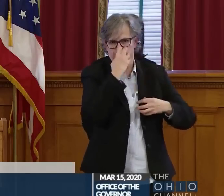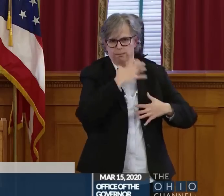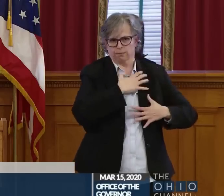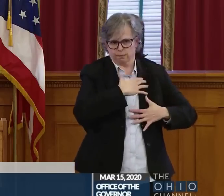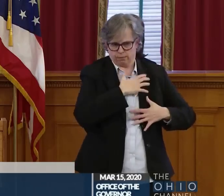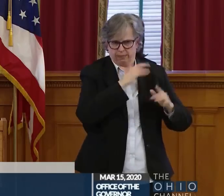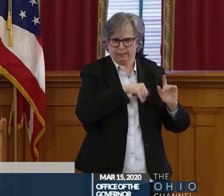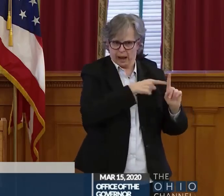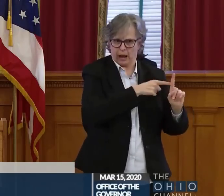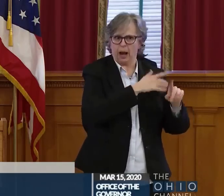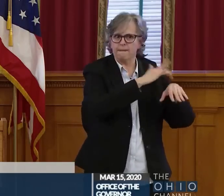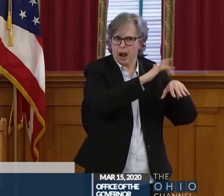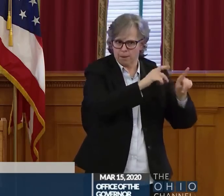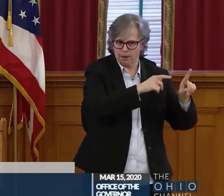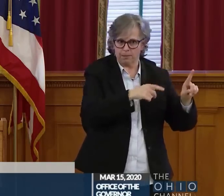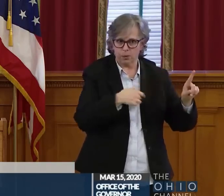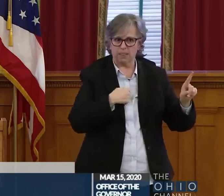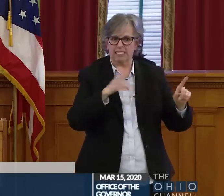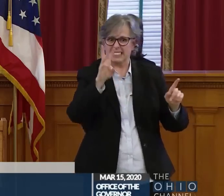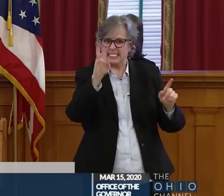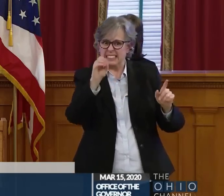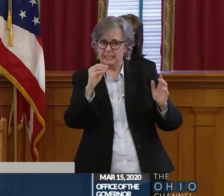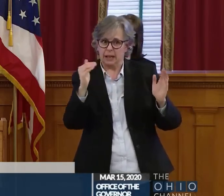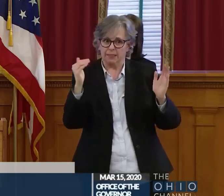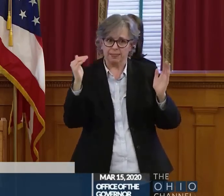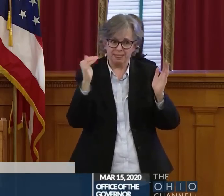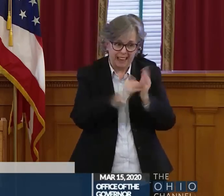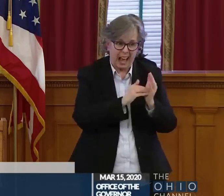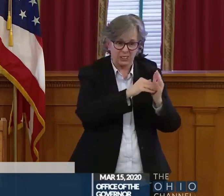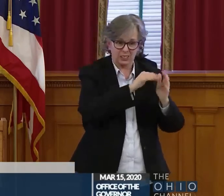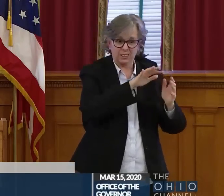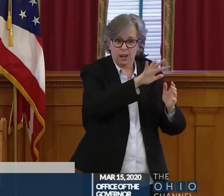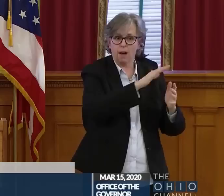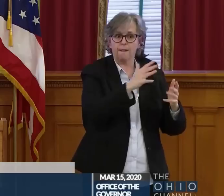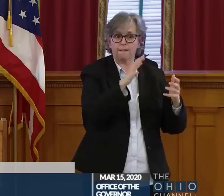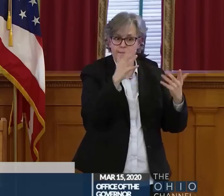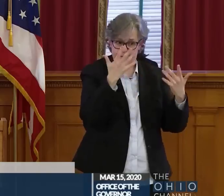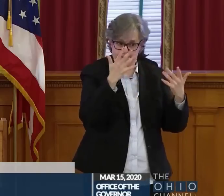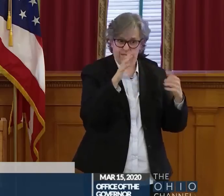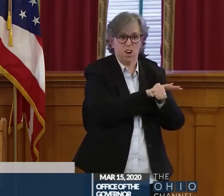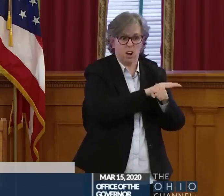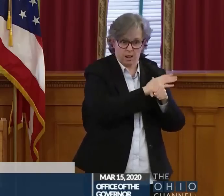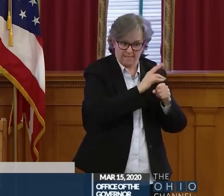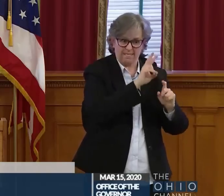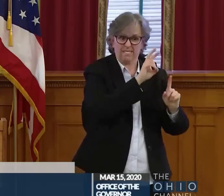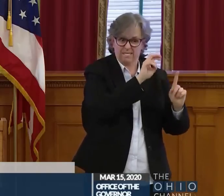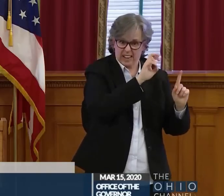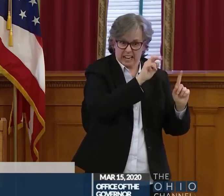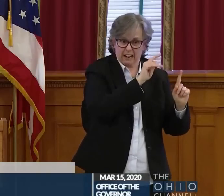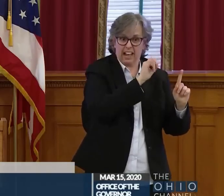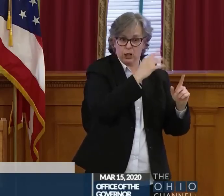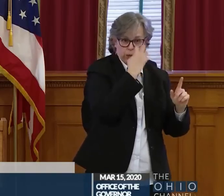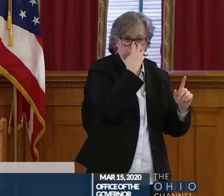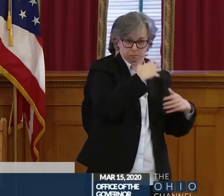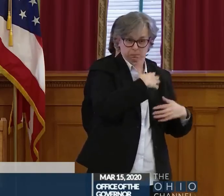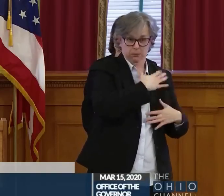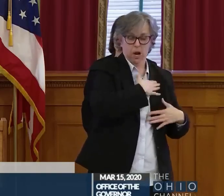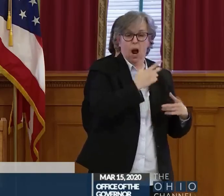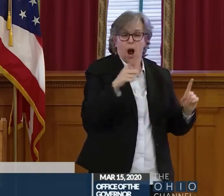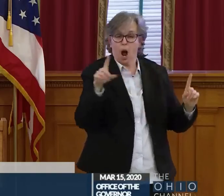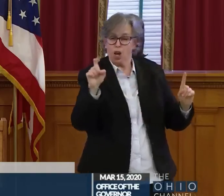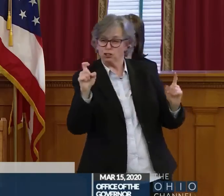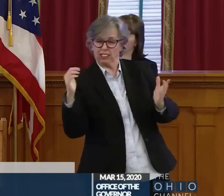have 60,000 of the full-service ventilators, another 100,000 ventilators that aren't